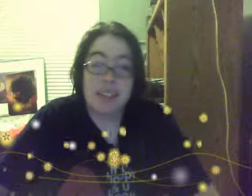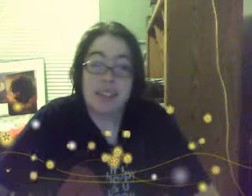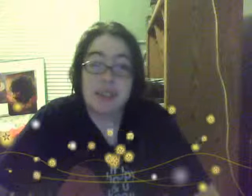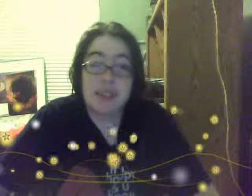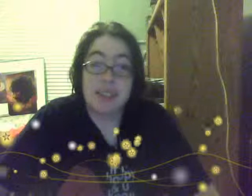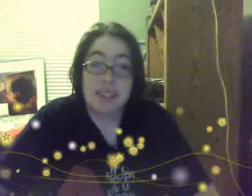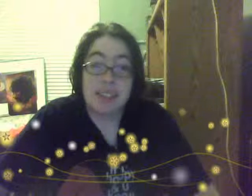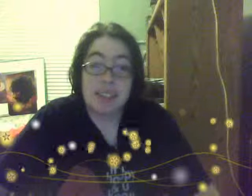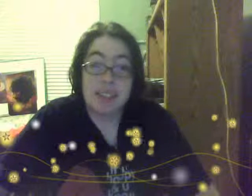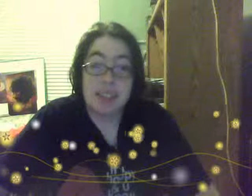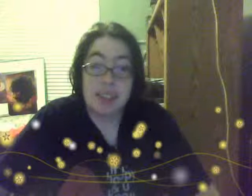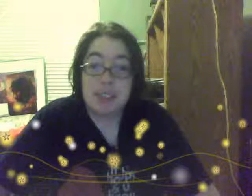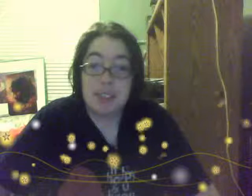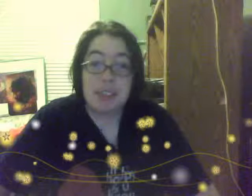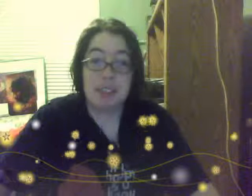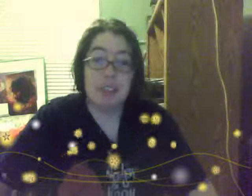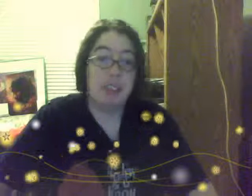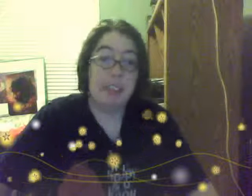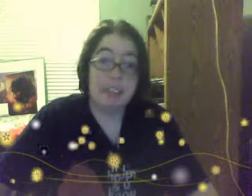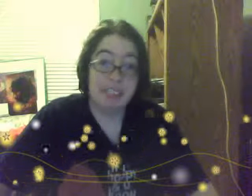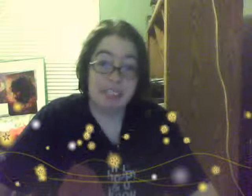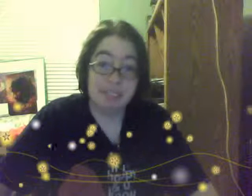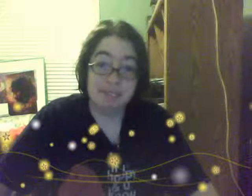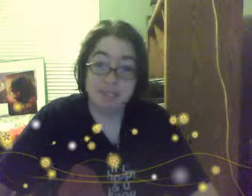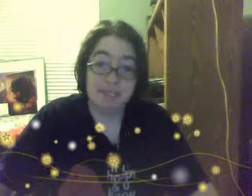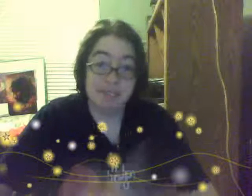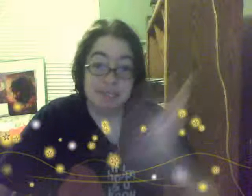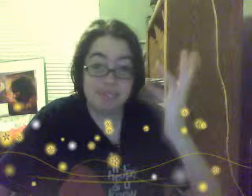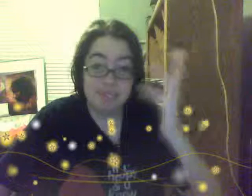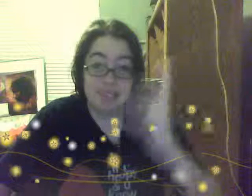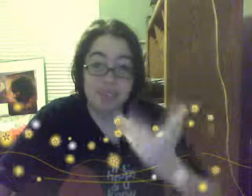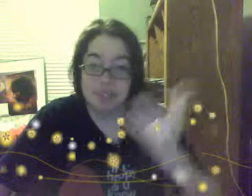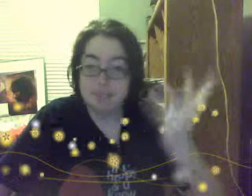go away from the guilty remnants, come back to reality. So,